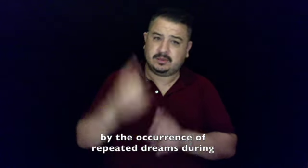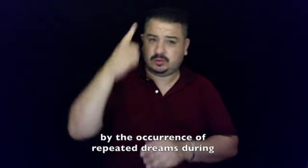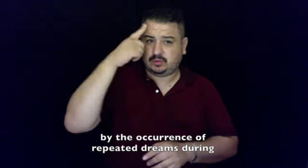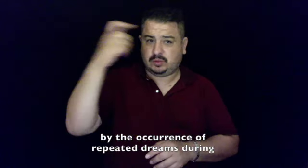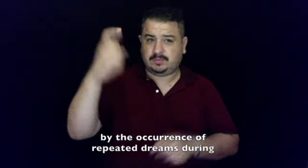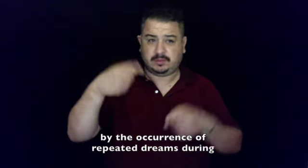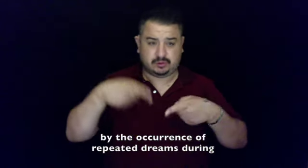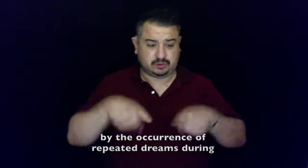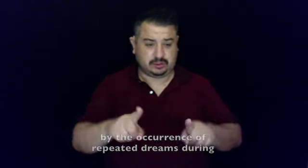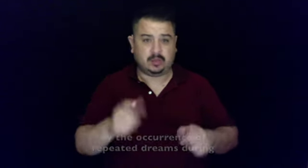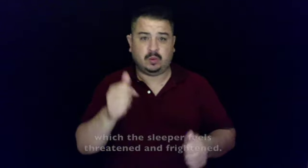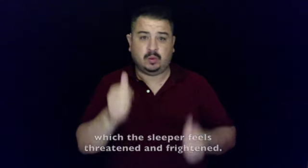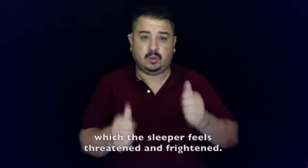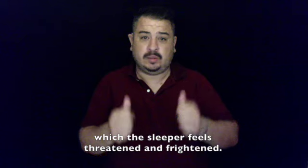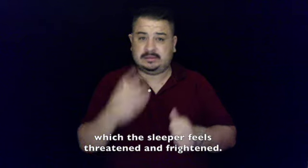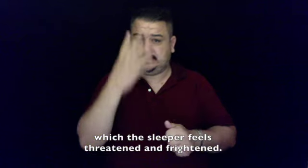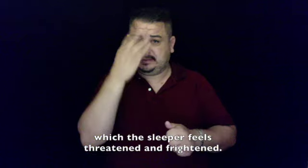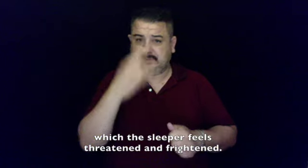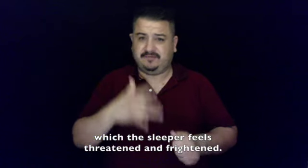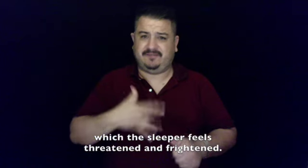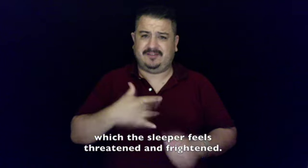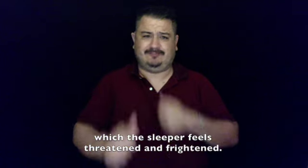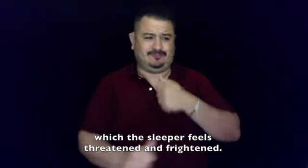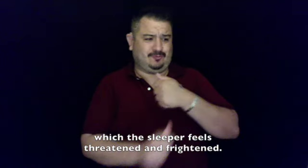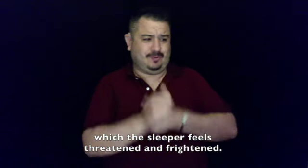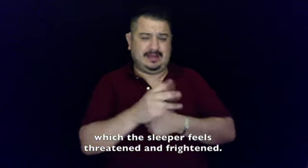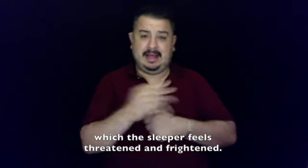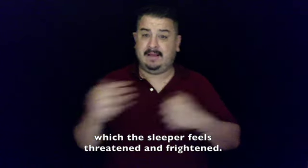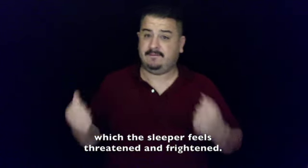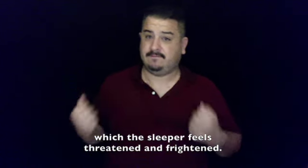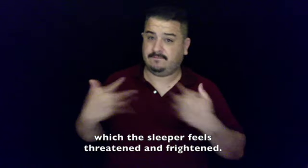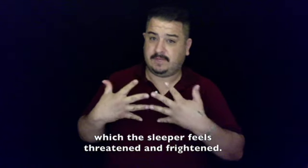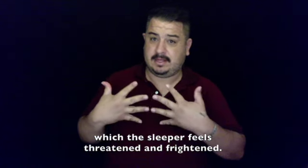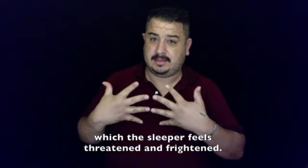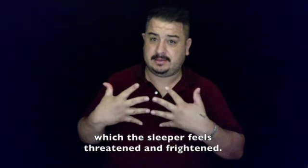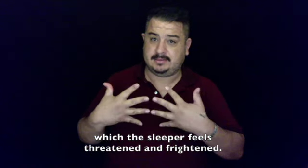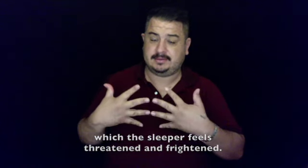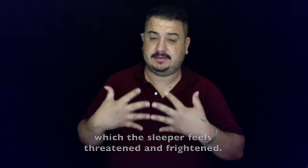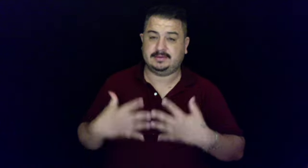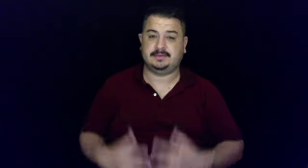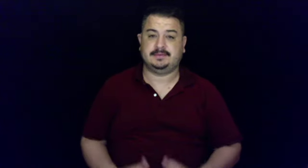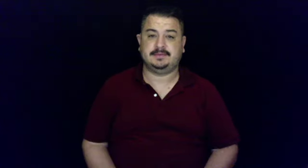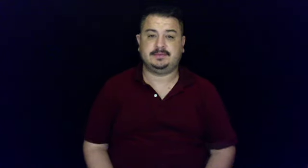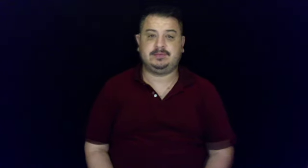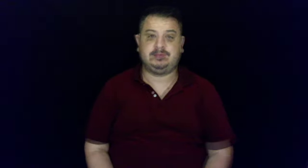repeated dreams during which the sleeper feels threatened and frightened.